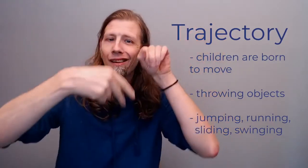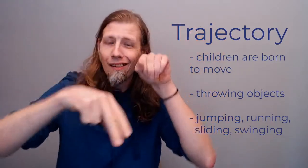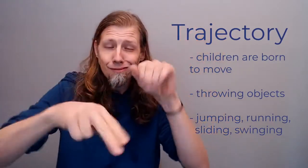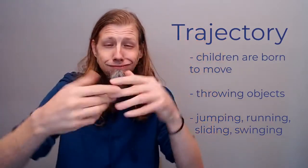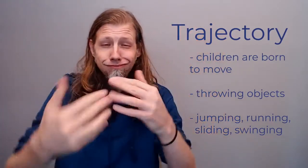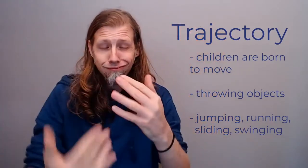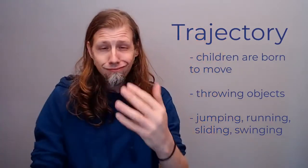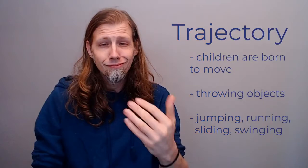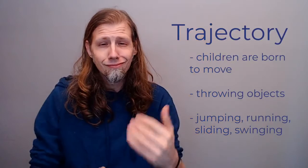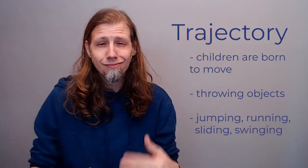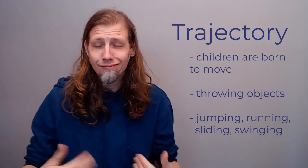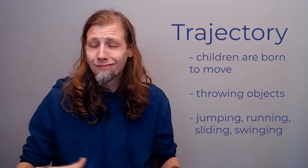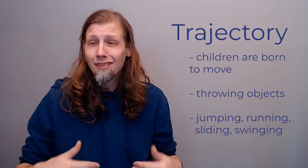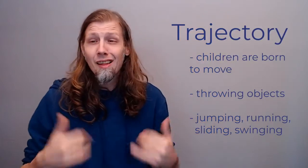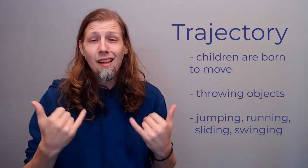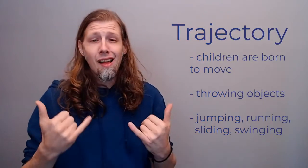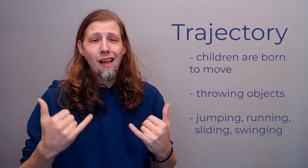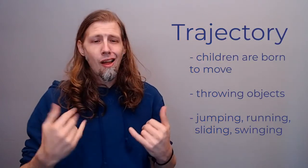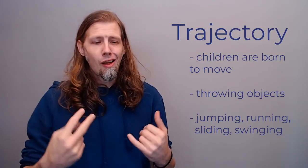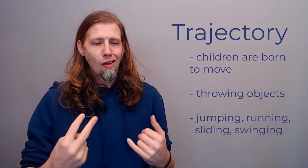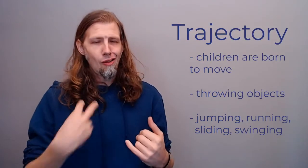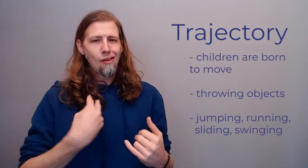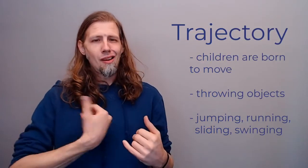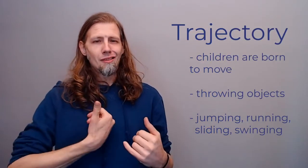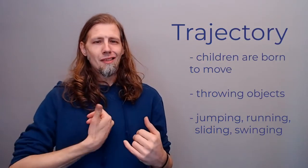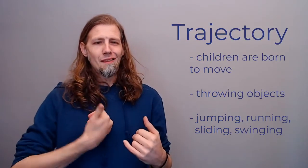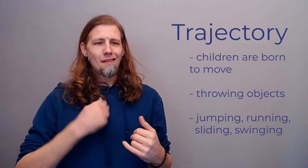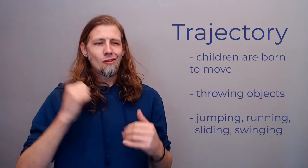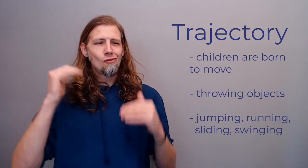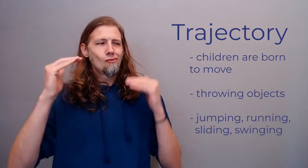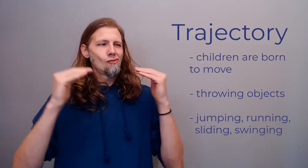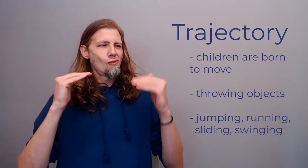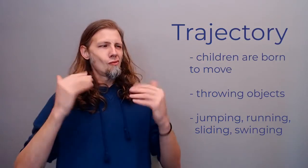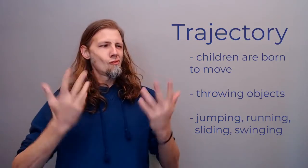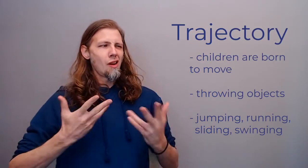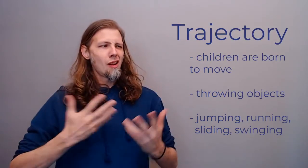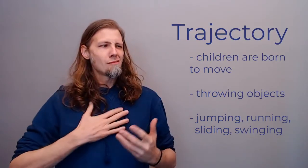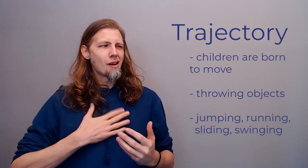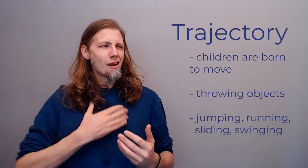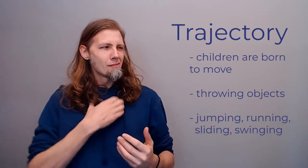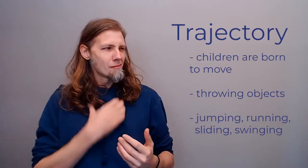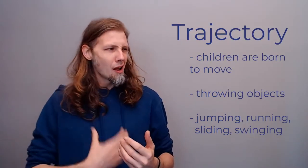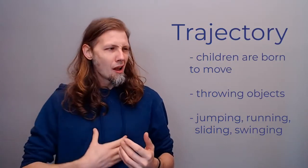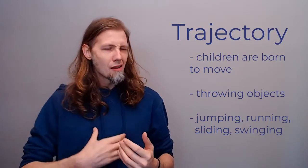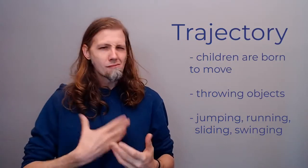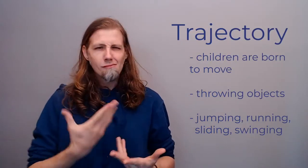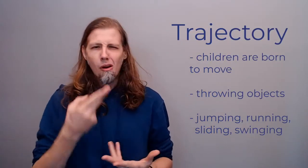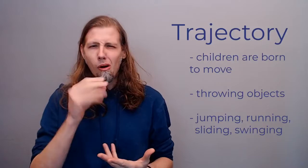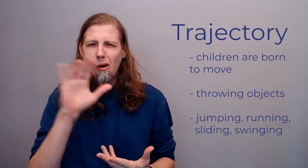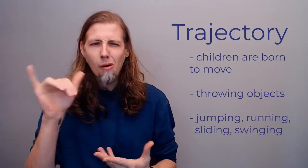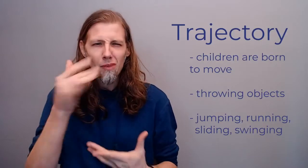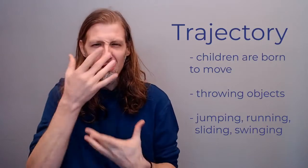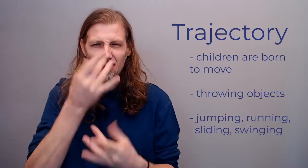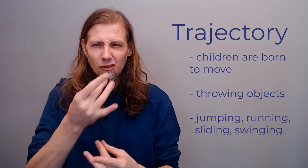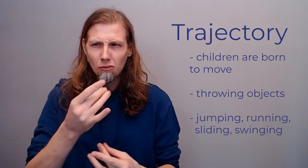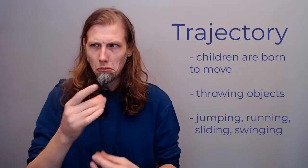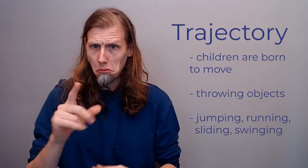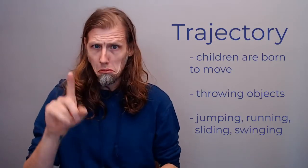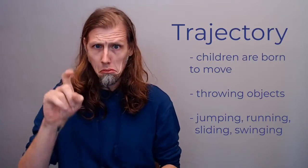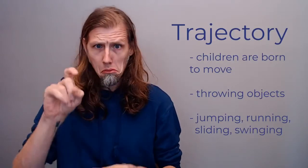As adults, we can think about the passions, hobbies, and interests that we have today. Do any of